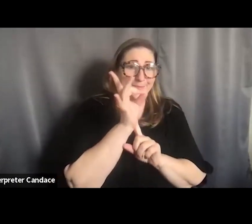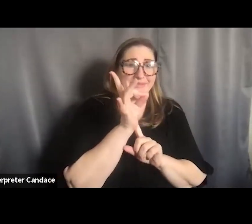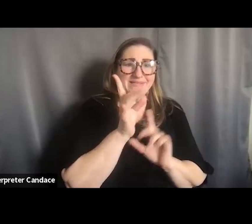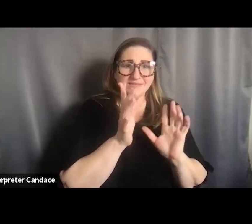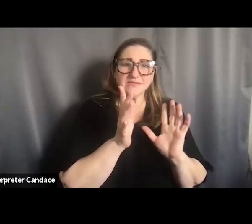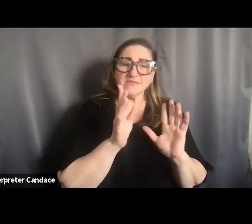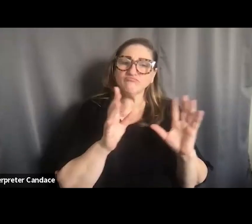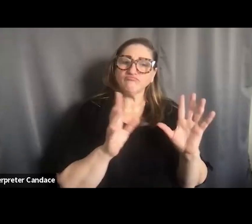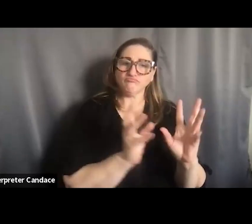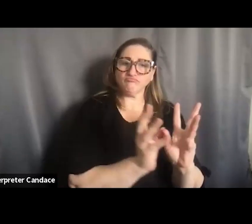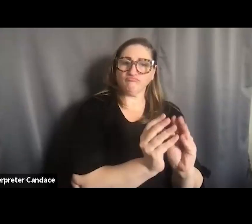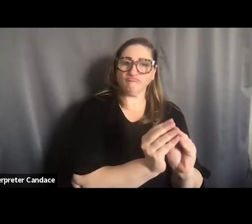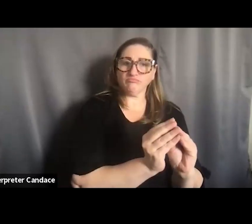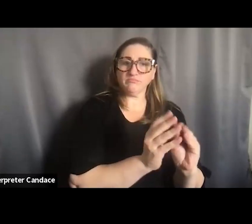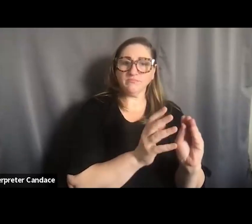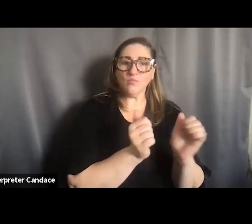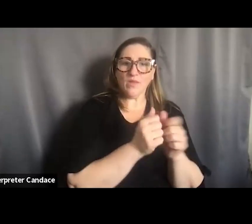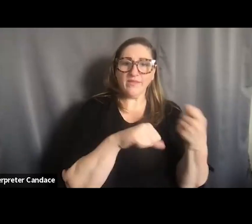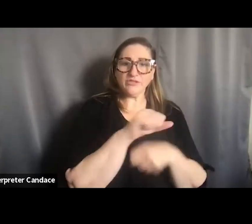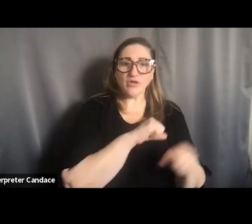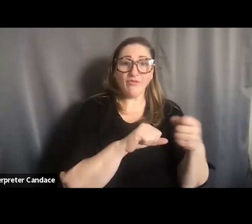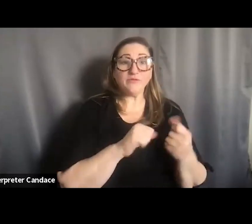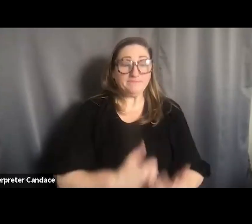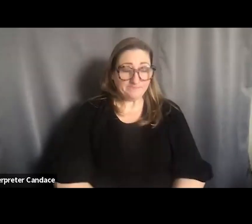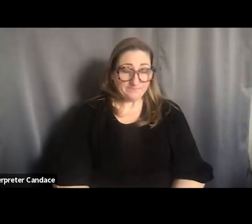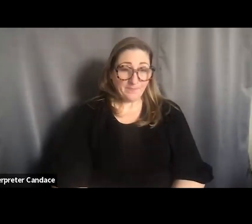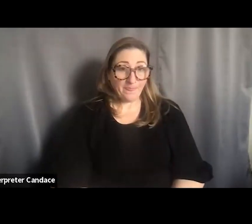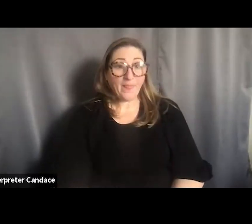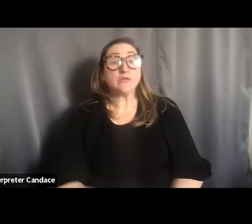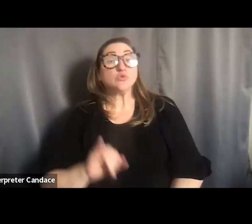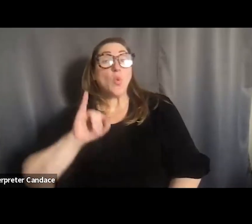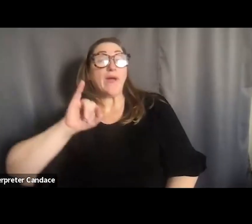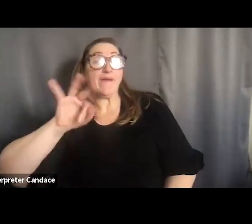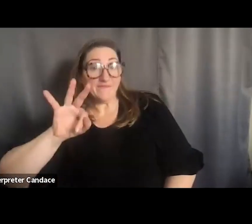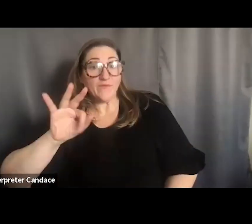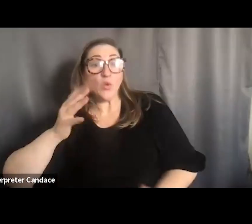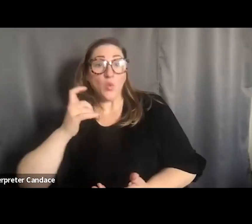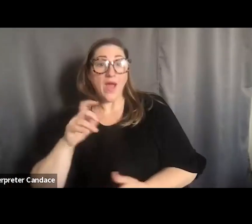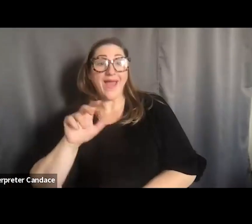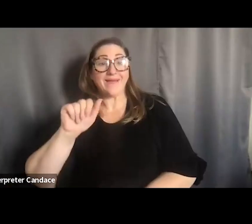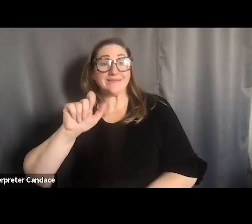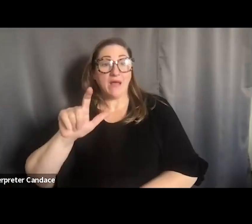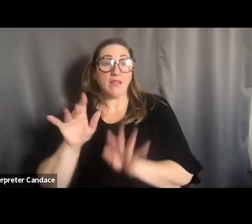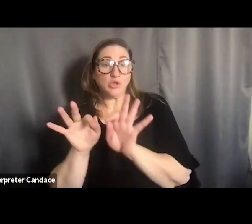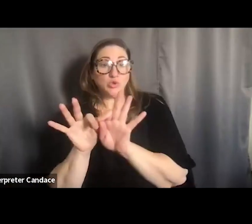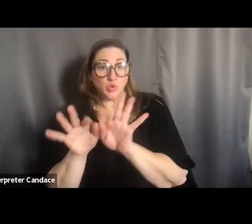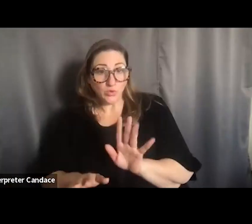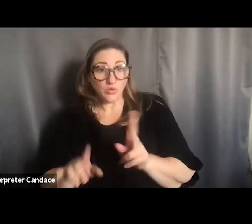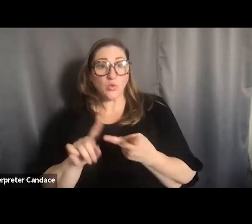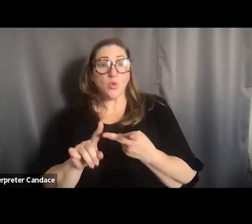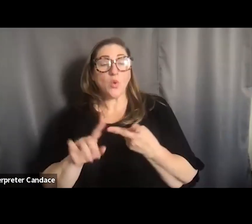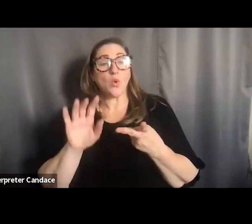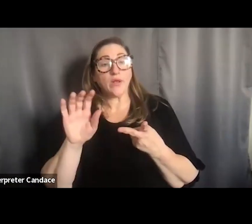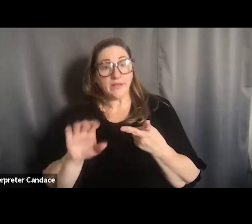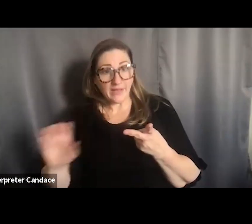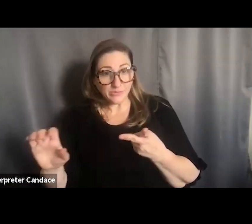ASL in your registration or have messaged Brenda, you'll be in breakout room 1. If you haven't yet and you want to be in the same room as our access